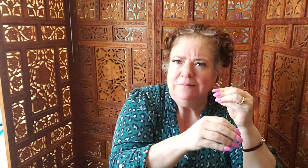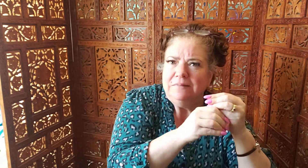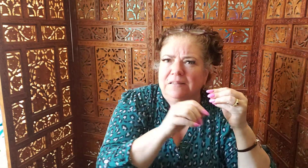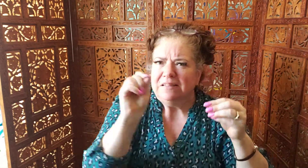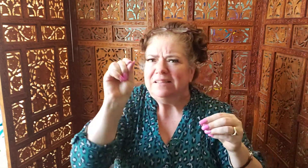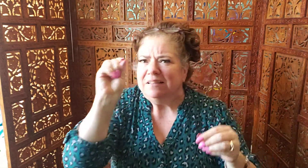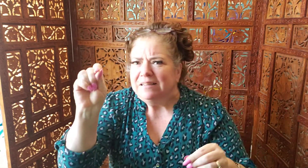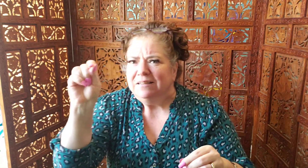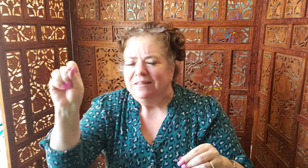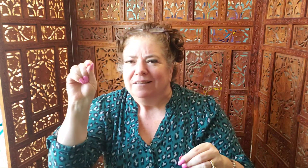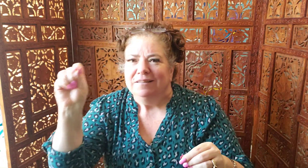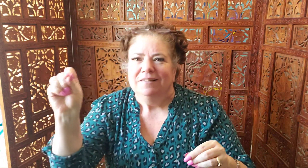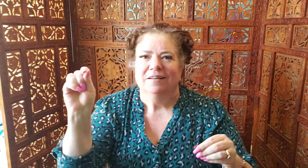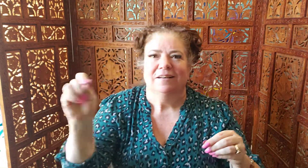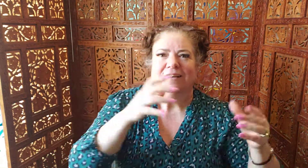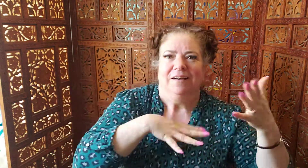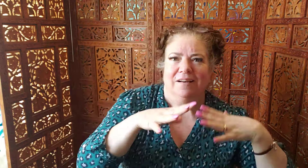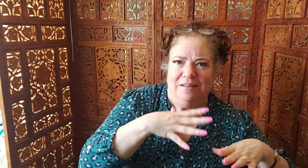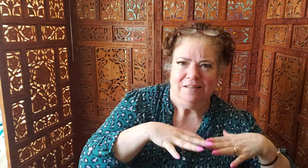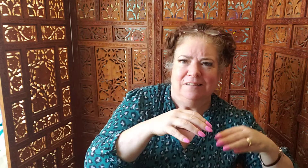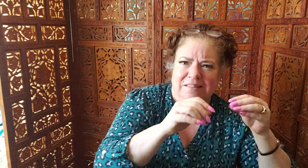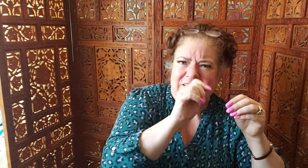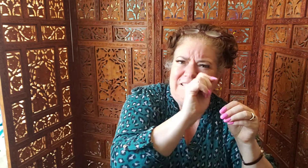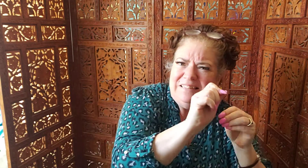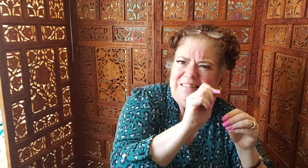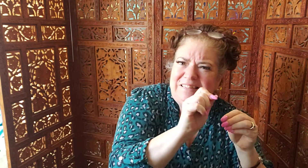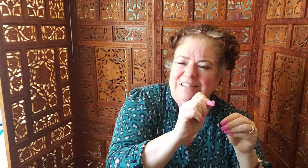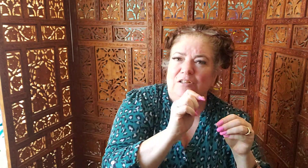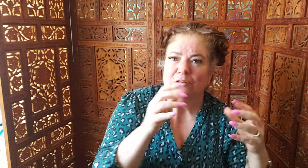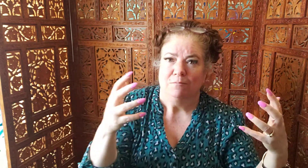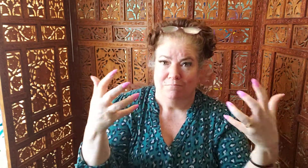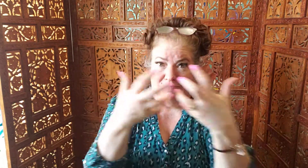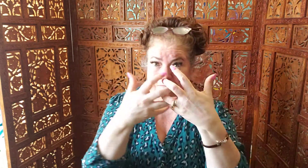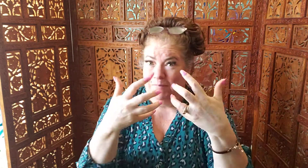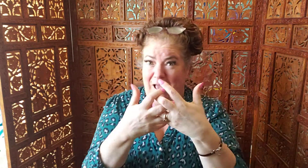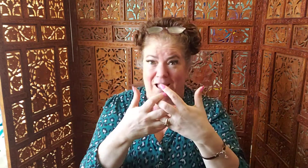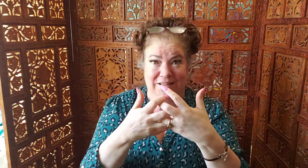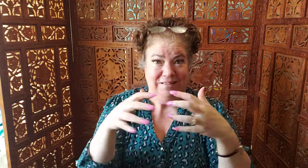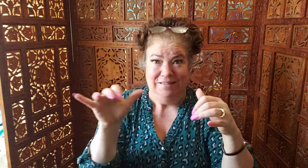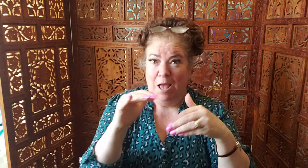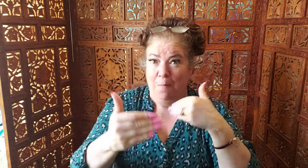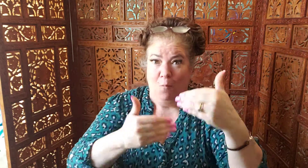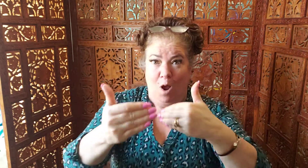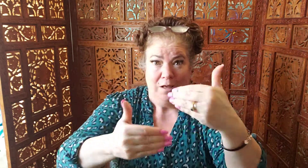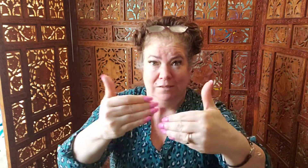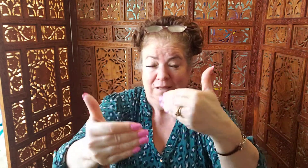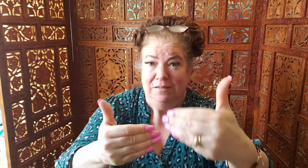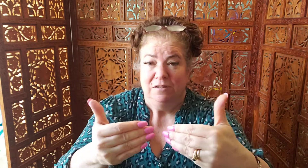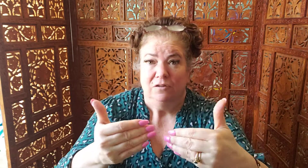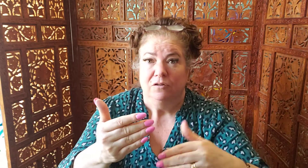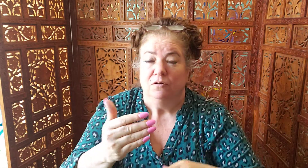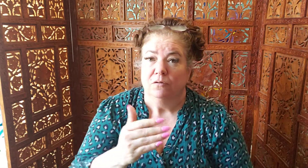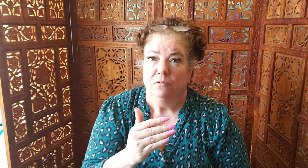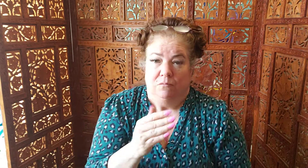come together until the day or two before the critics arrived. Coloring